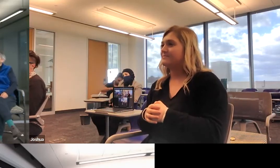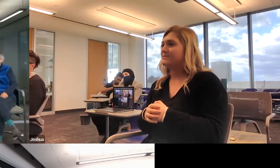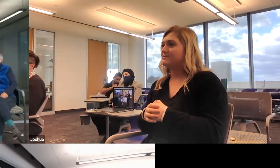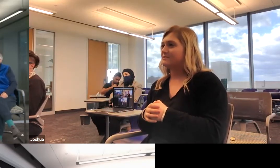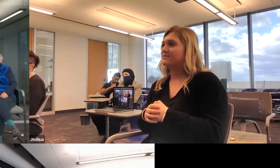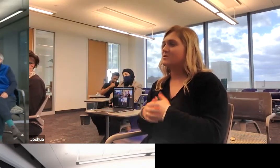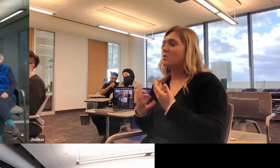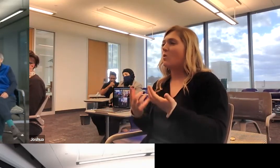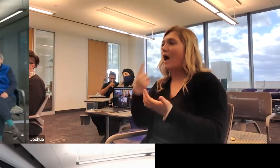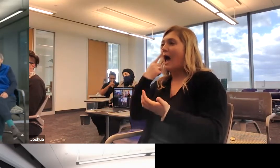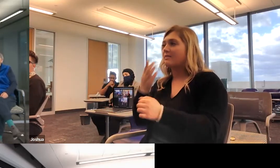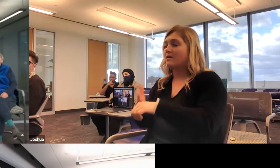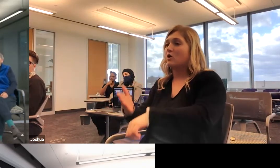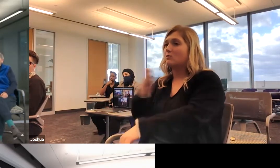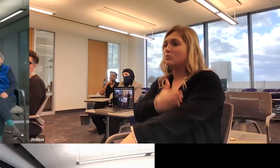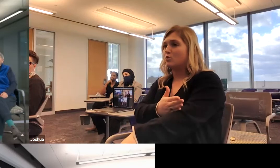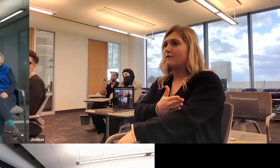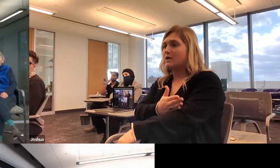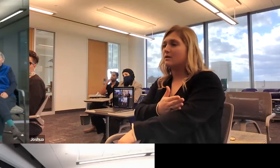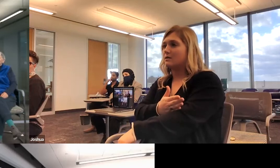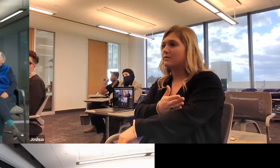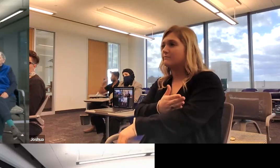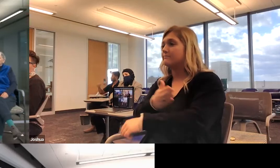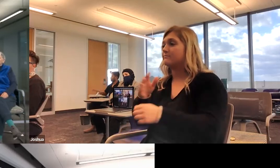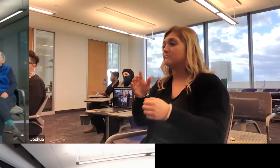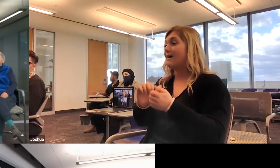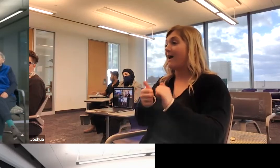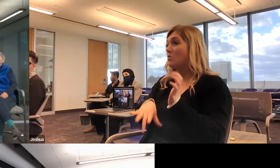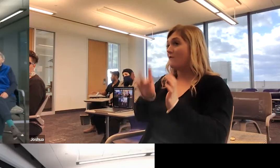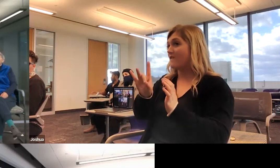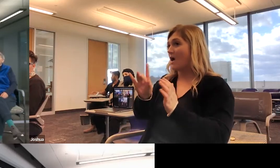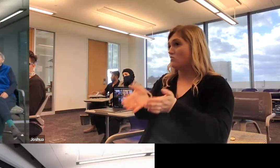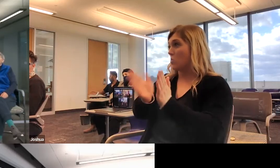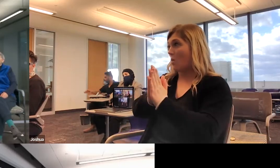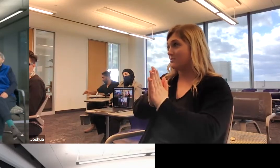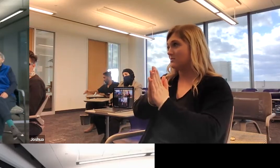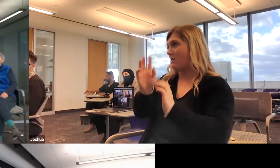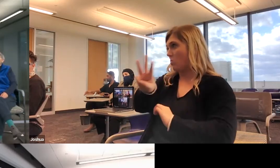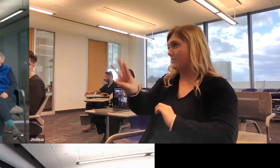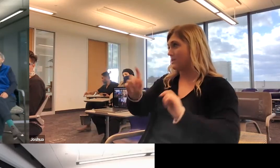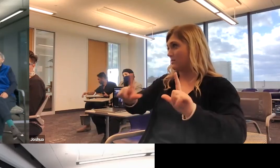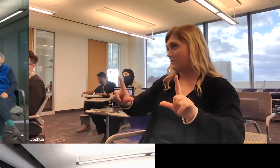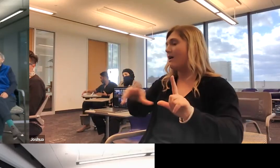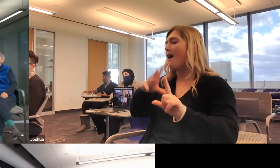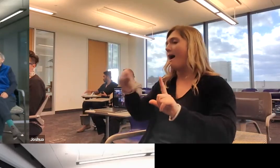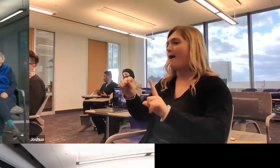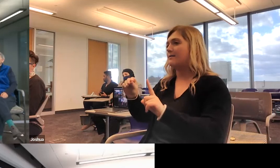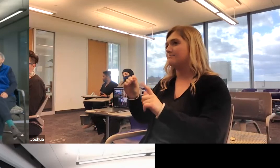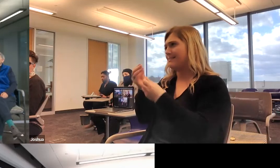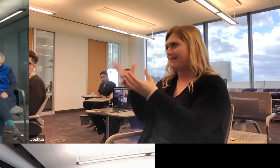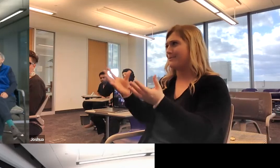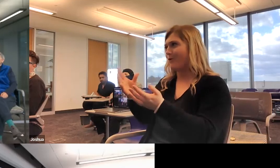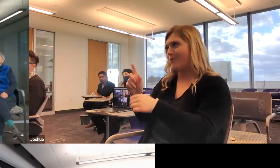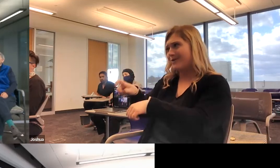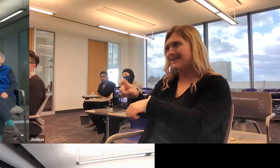think definitely improving, how to find it, and then also the information to people about kind of